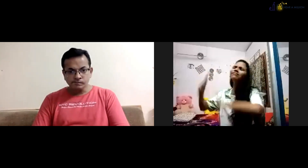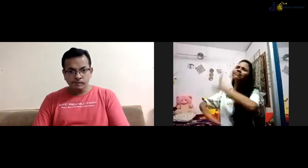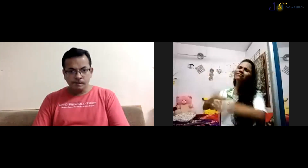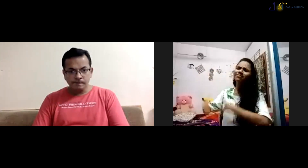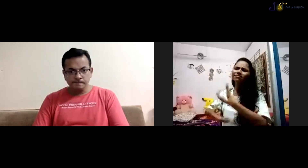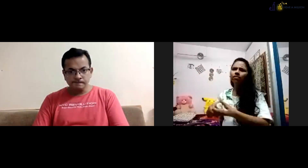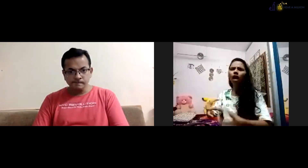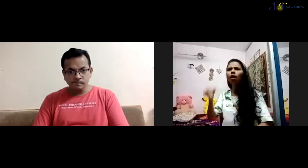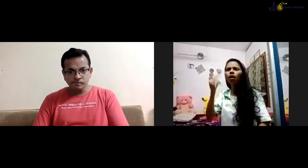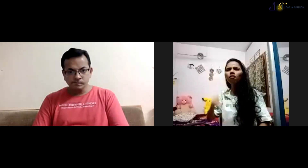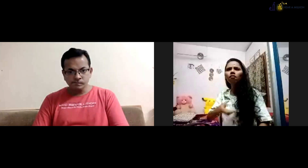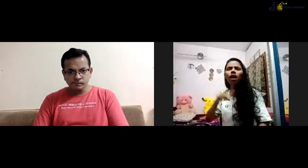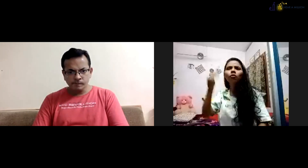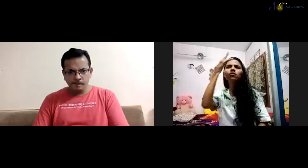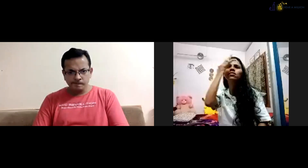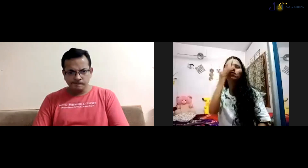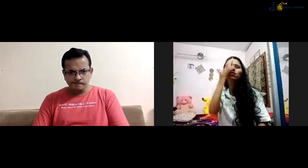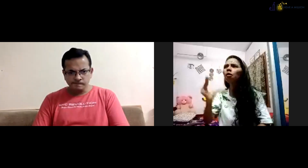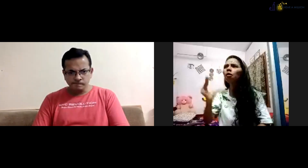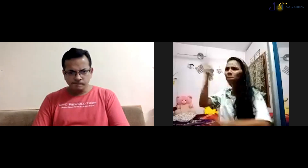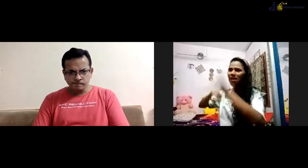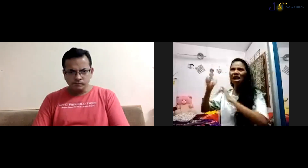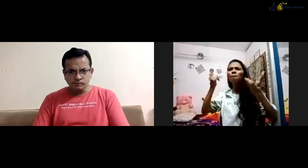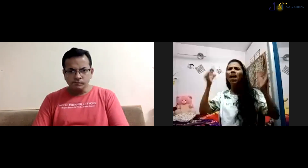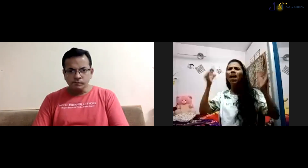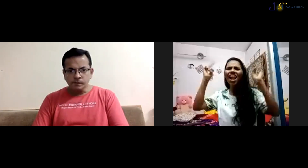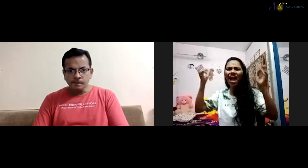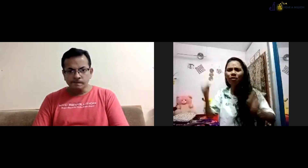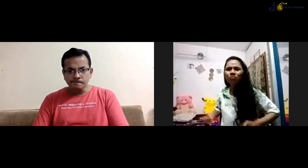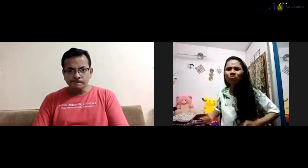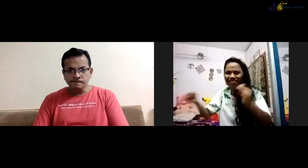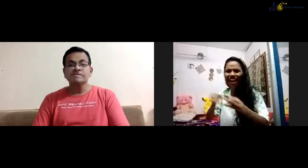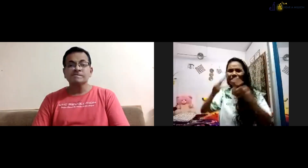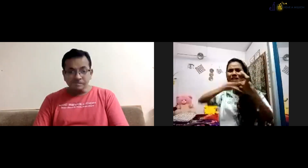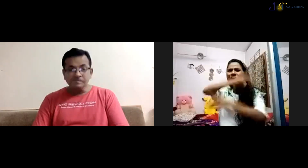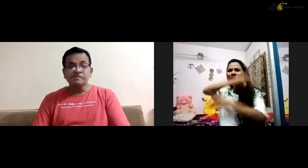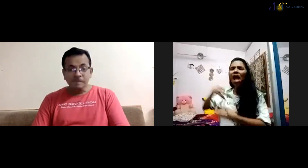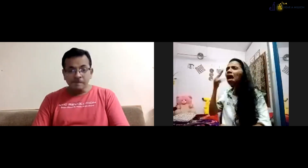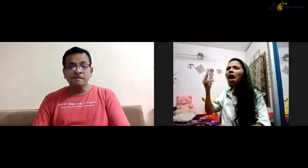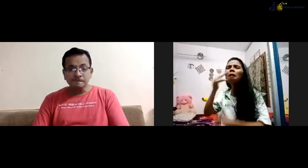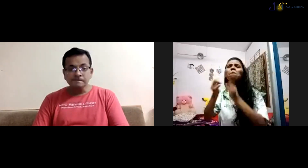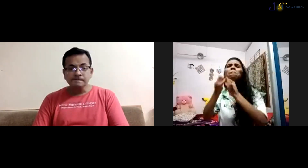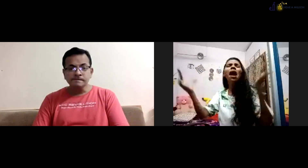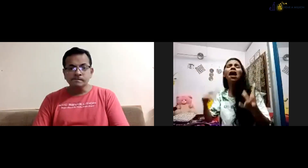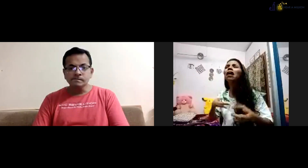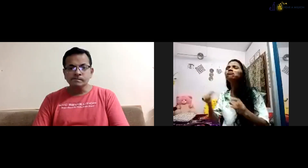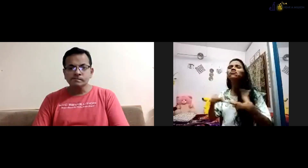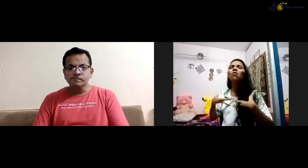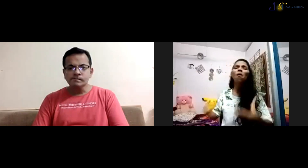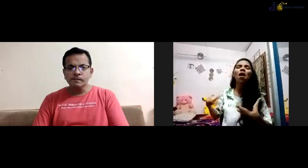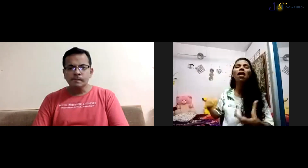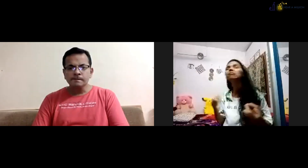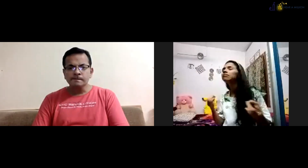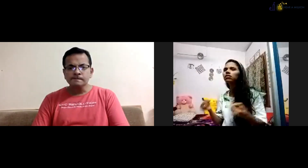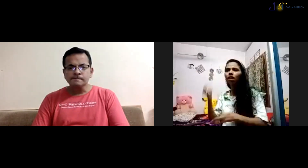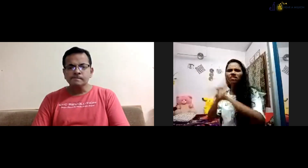So some people said that, yeah, you may use the other things to move around here and there. But whenever we are